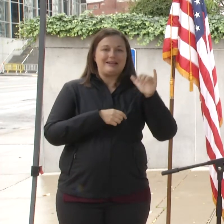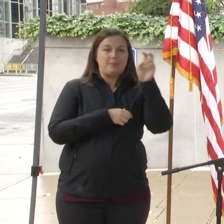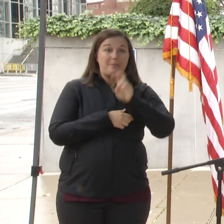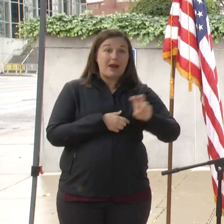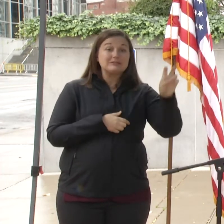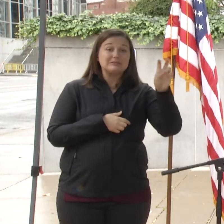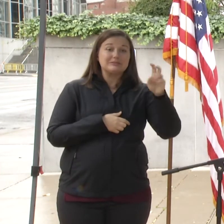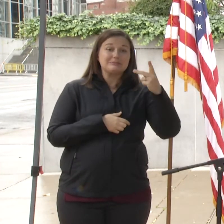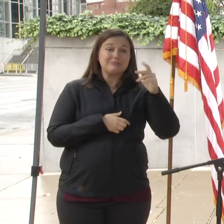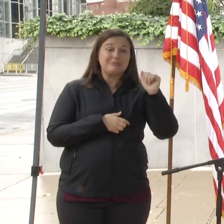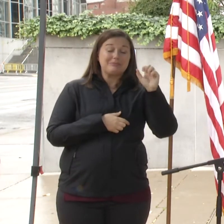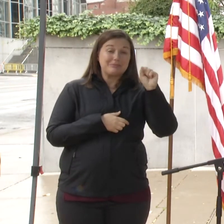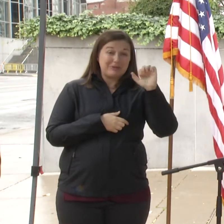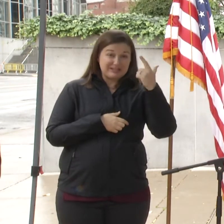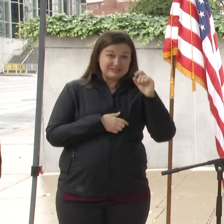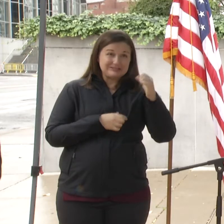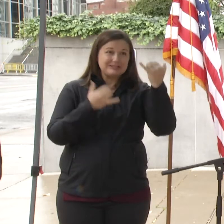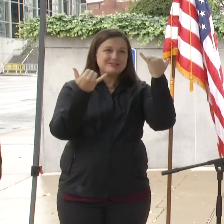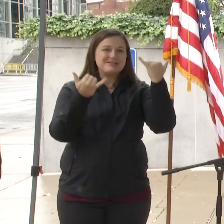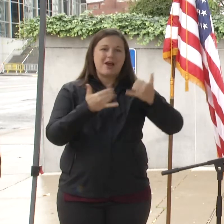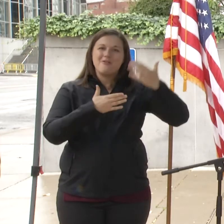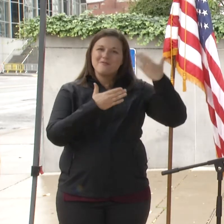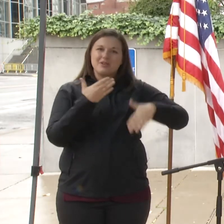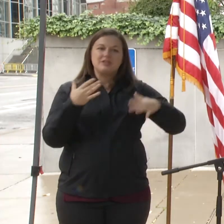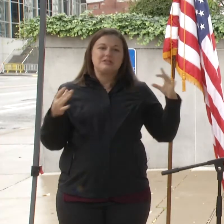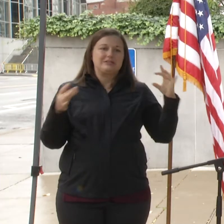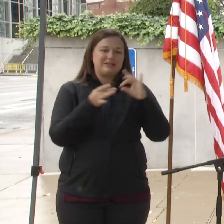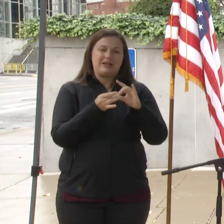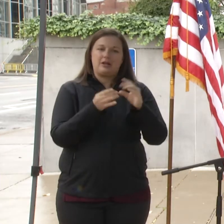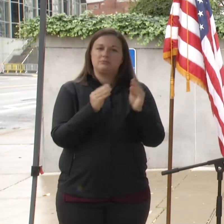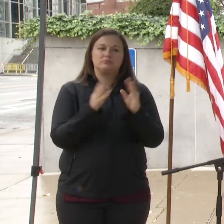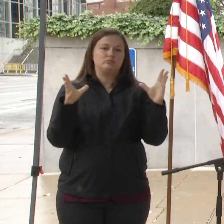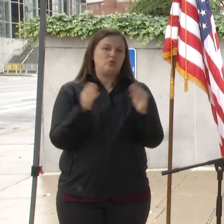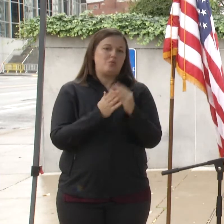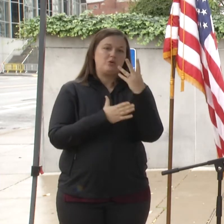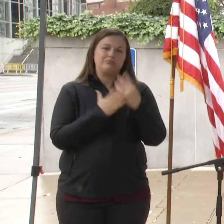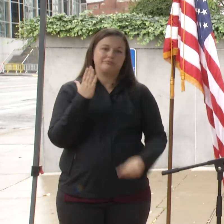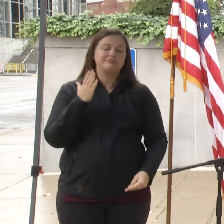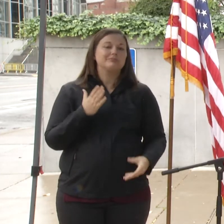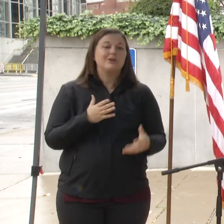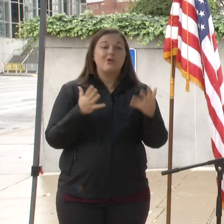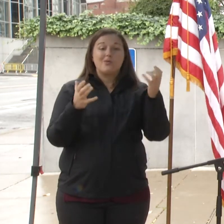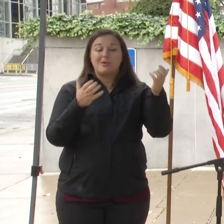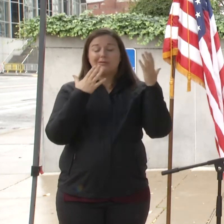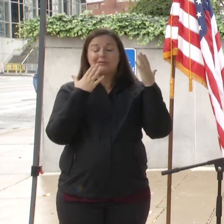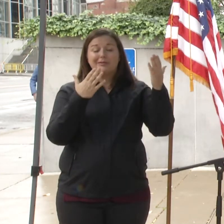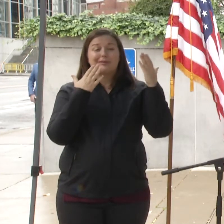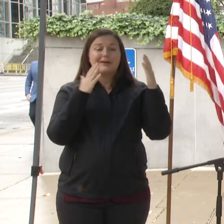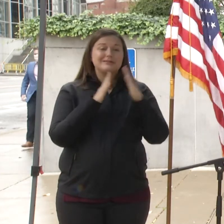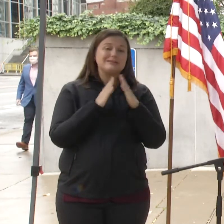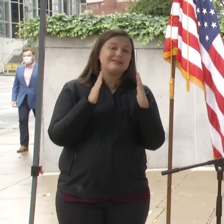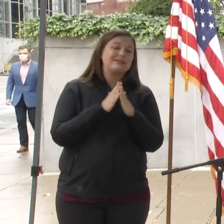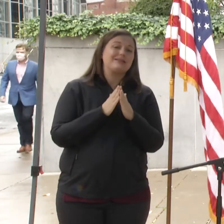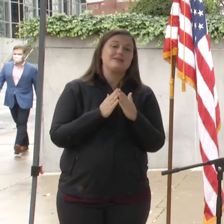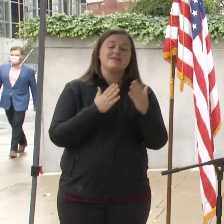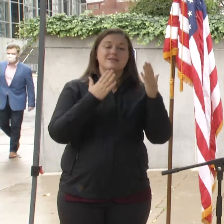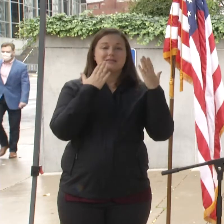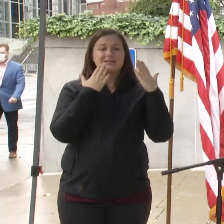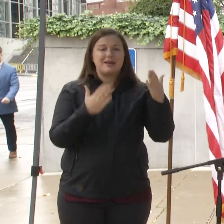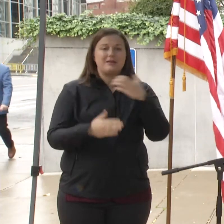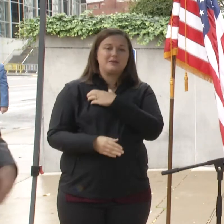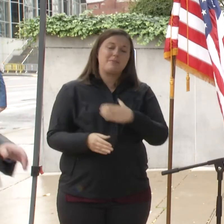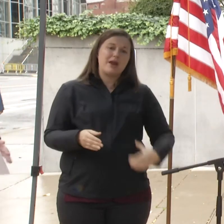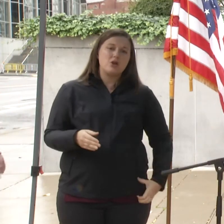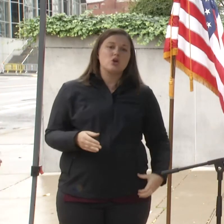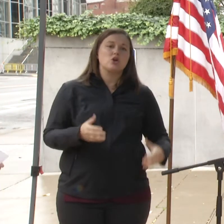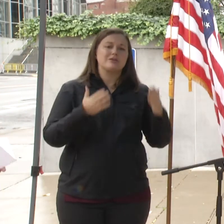bike commuters that we've historically seen on a daily basis. Again, I'd like to thank the city, the mayor, our colleagues at Bike Pittsburgh, and Friends of the